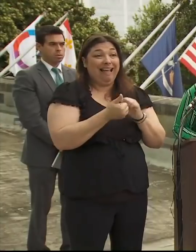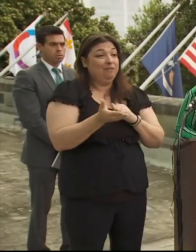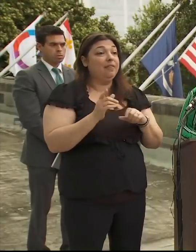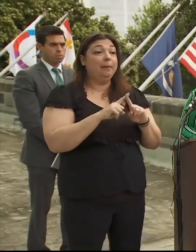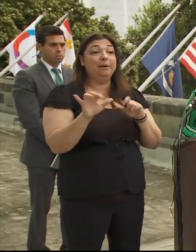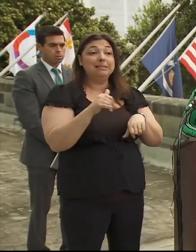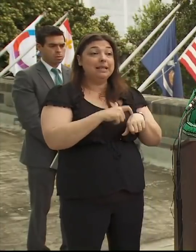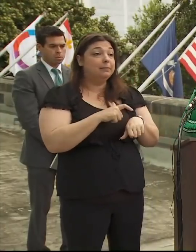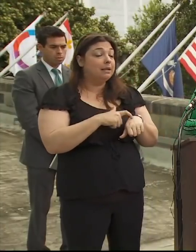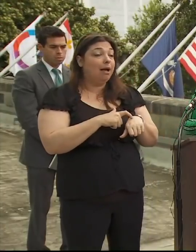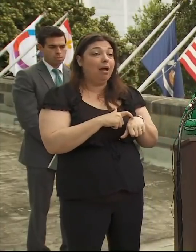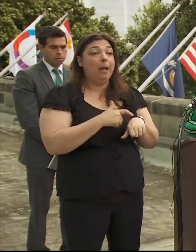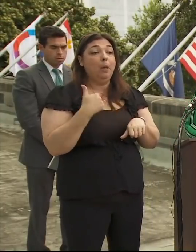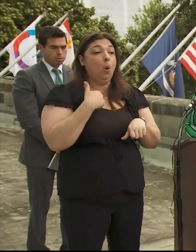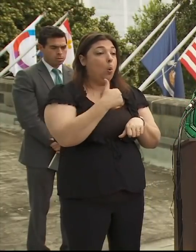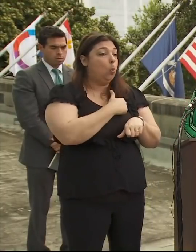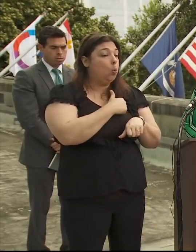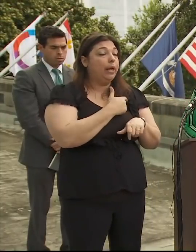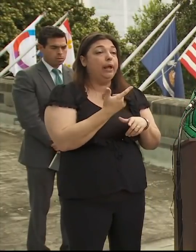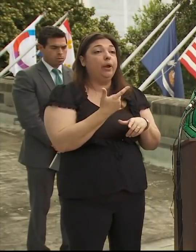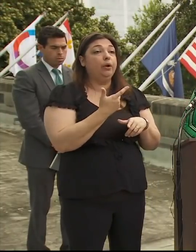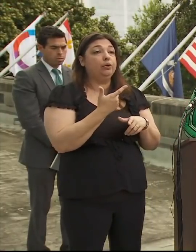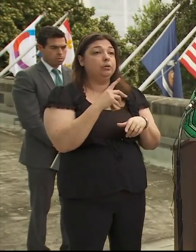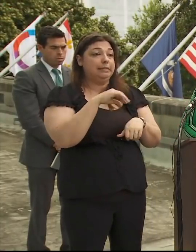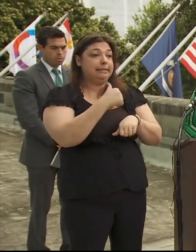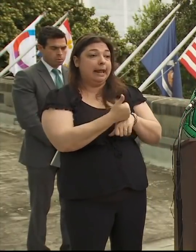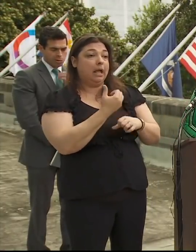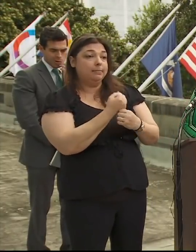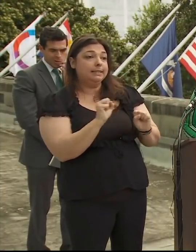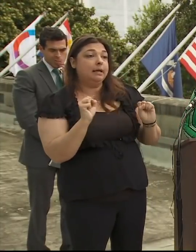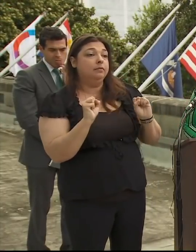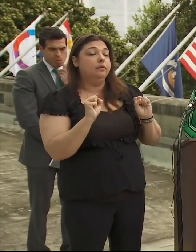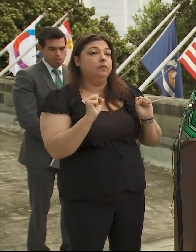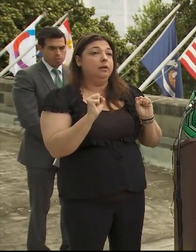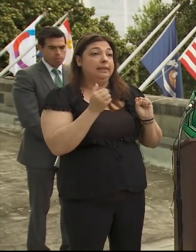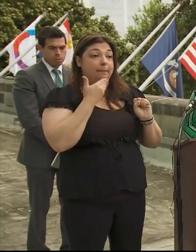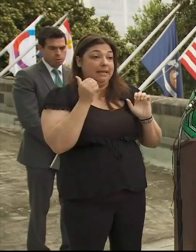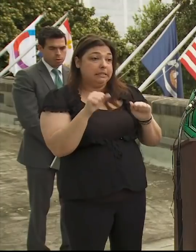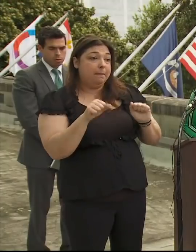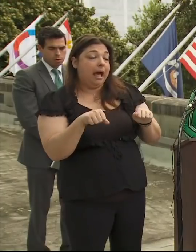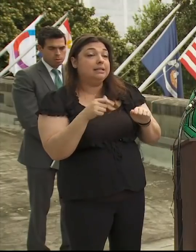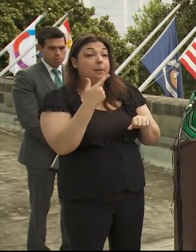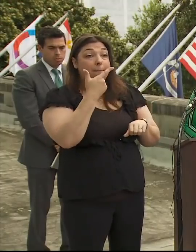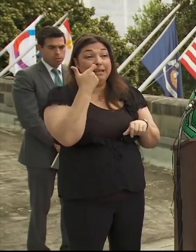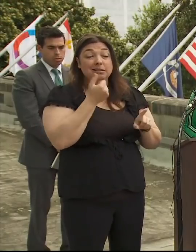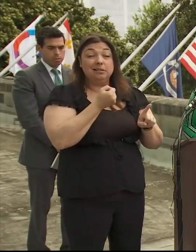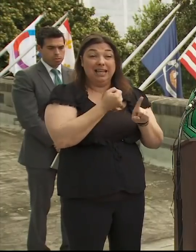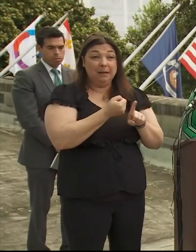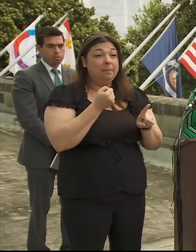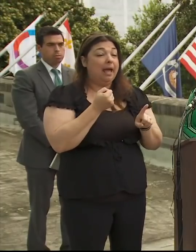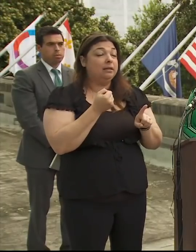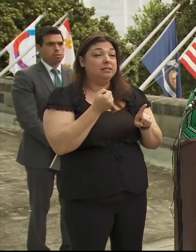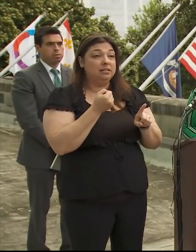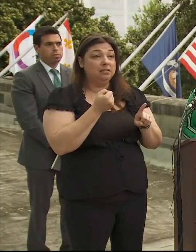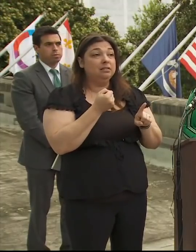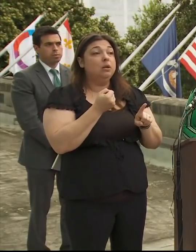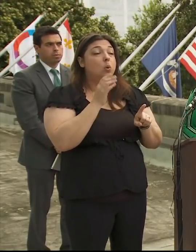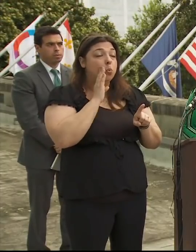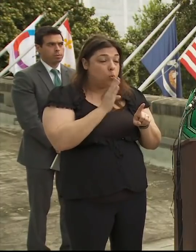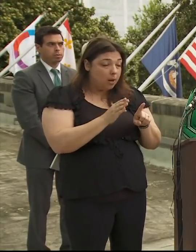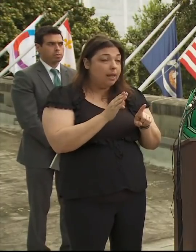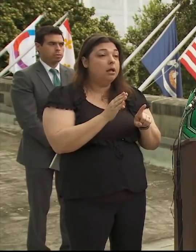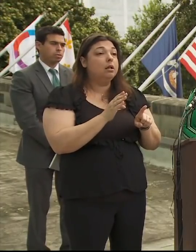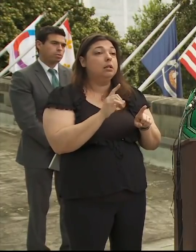same time, we are building in safeguards the best that we can, because the impact is and will